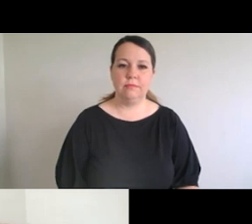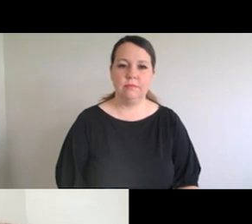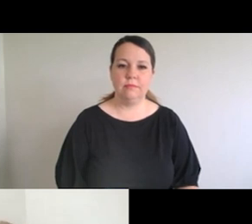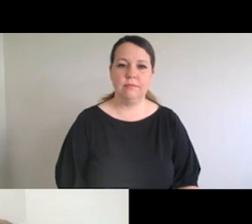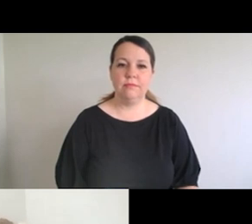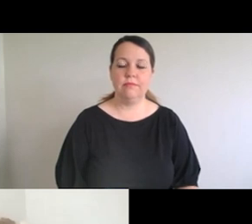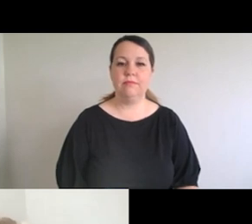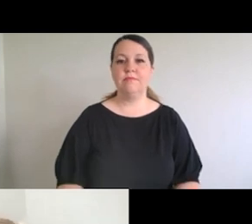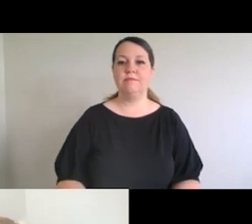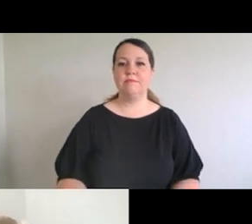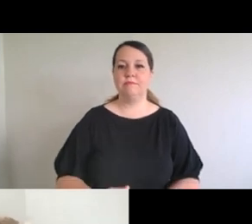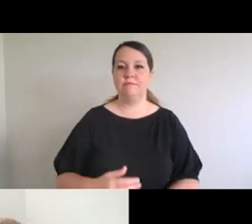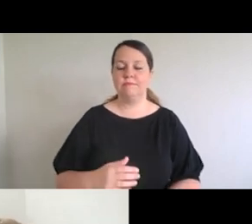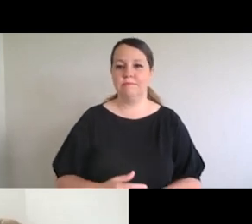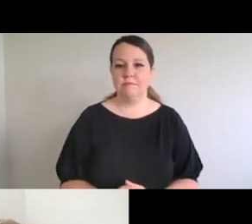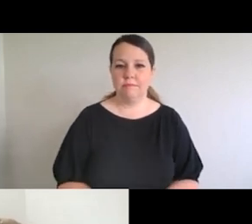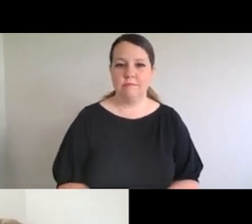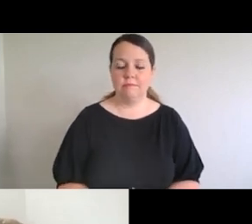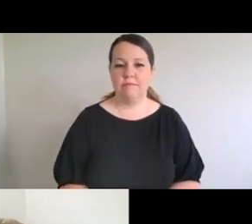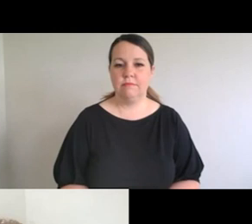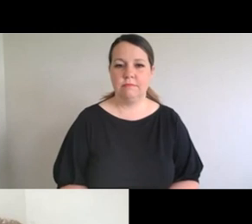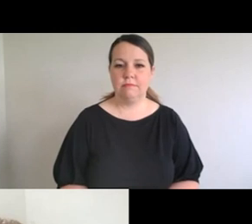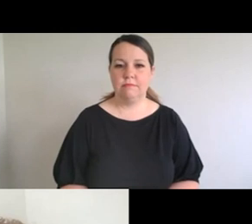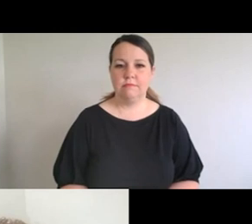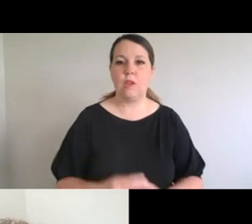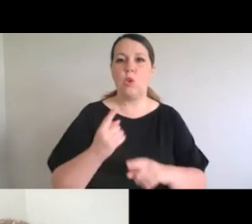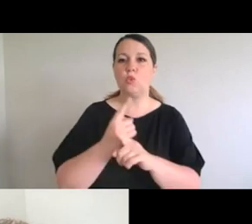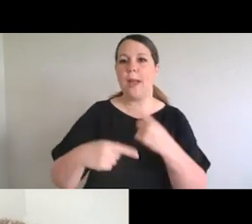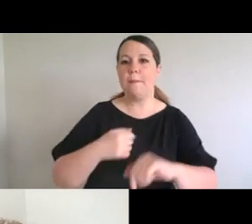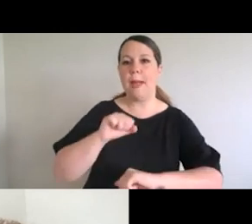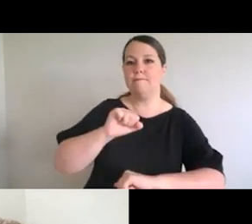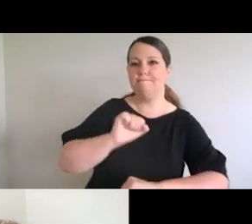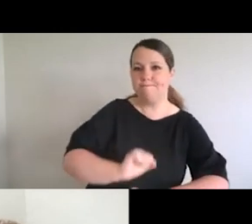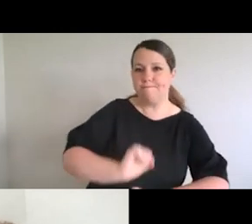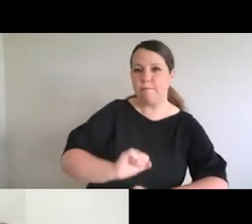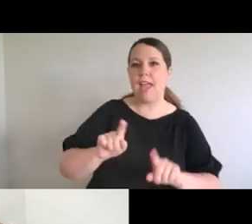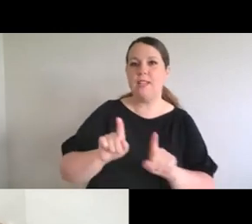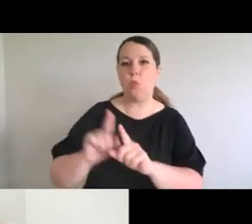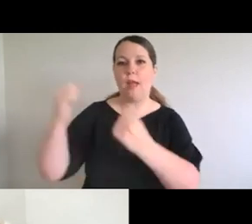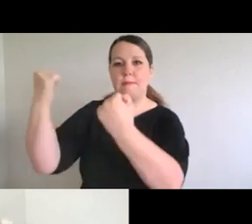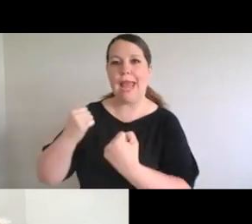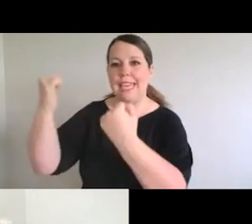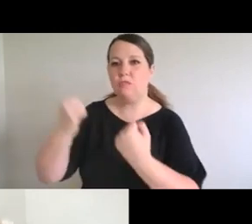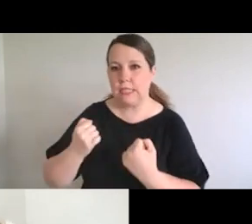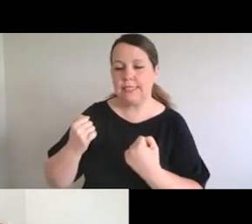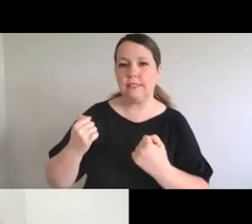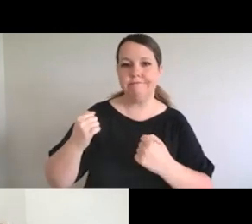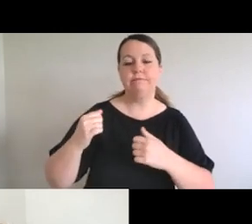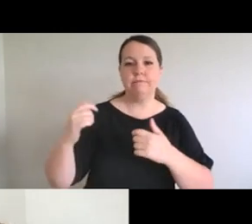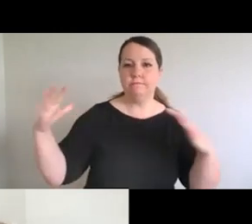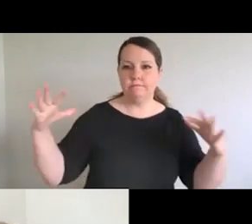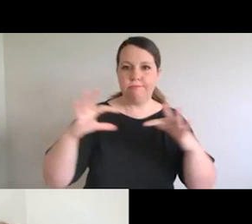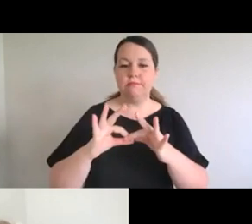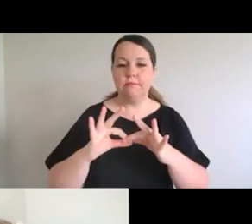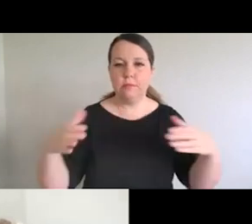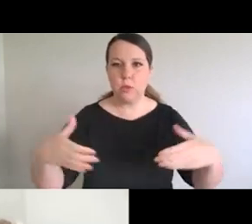I te manuhiri tēnā koe, tēnā koutou ki a tātou kua tai mai nei, ki te tautoko, te